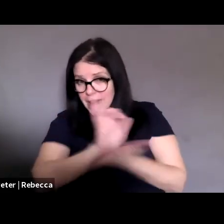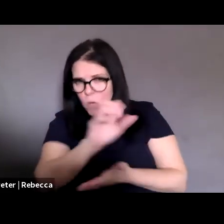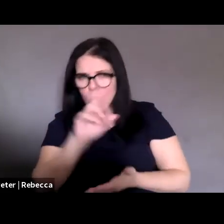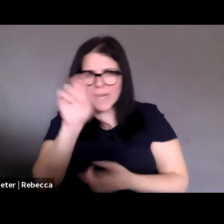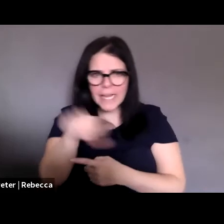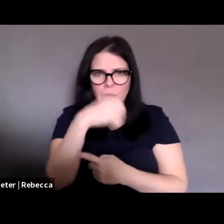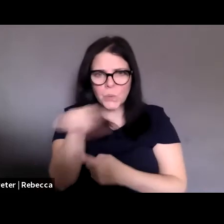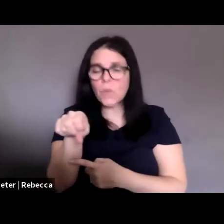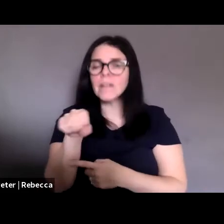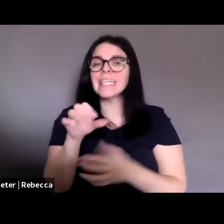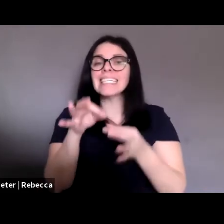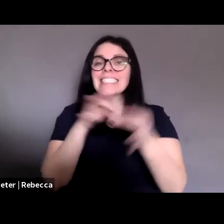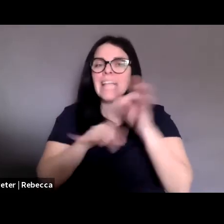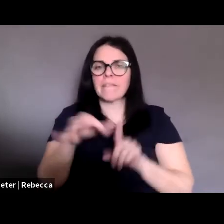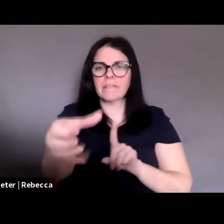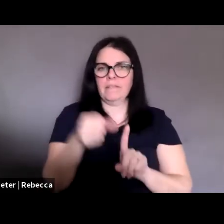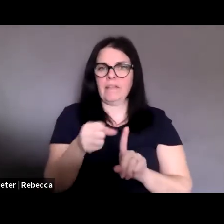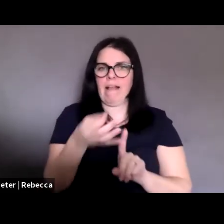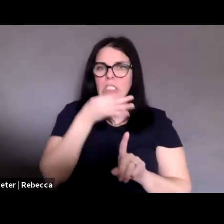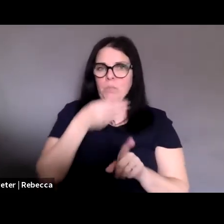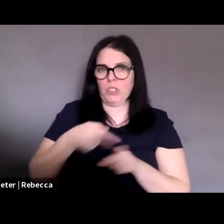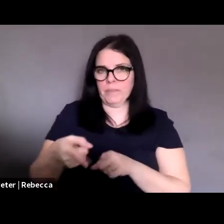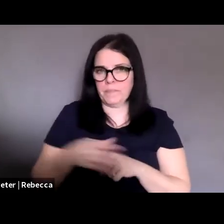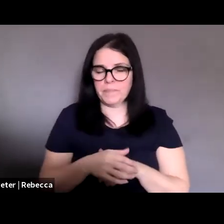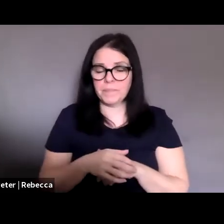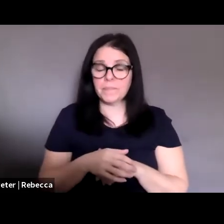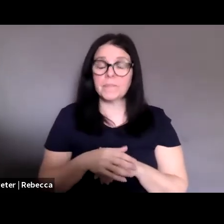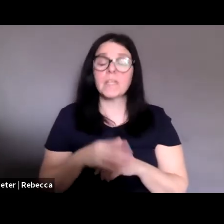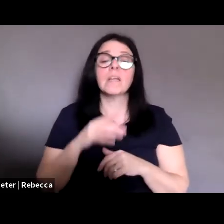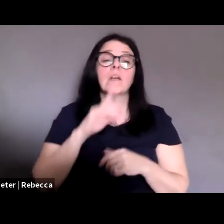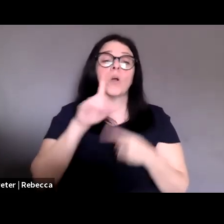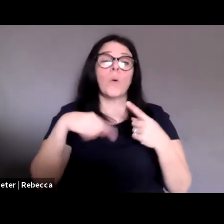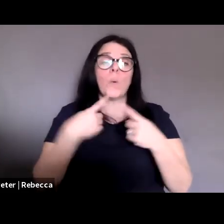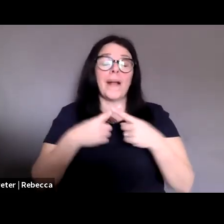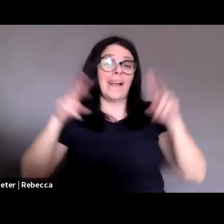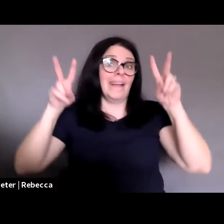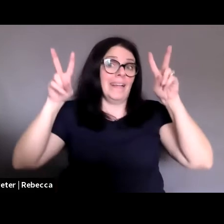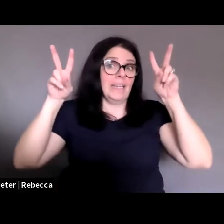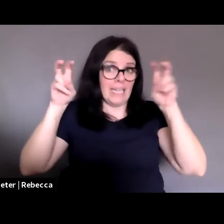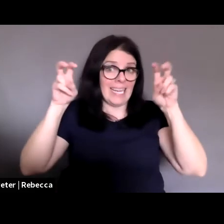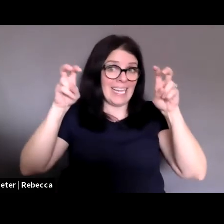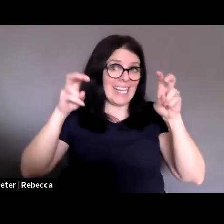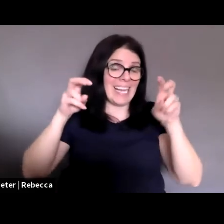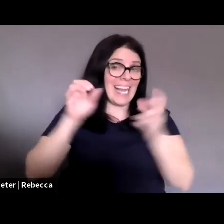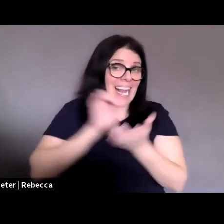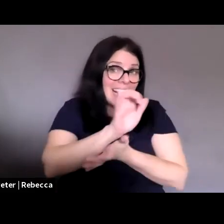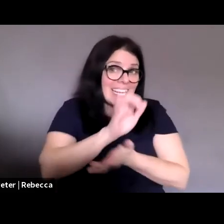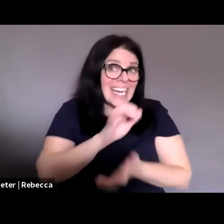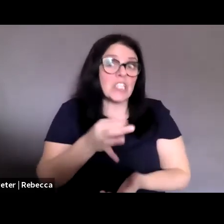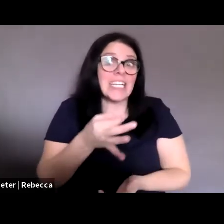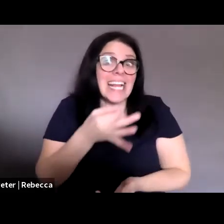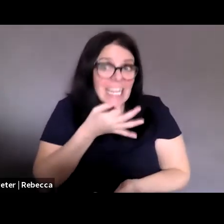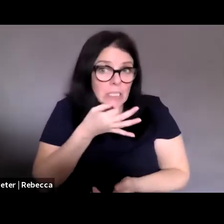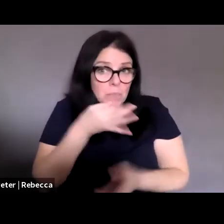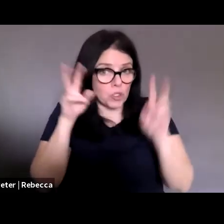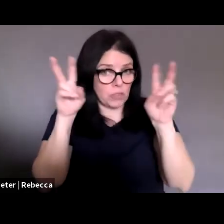And when so-called alienation experts testify in these cases, and I'm